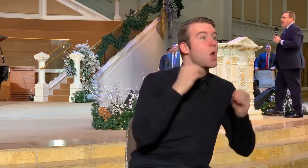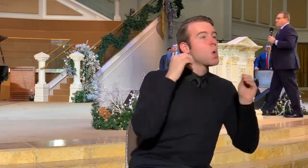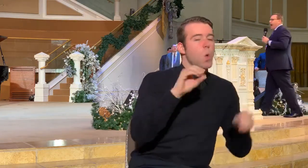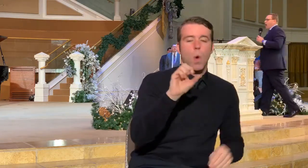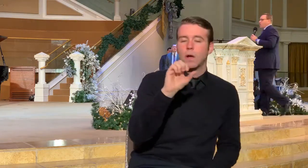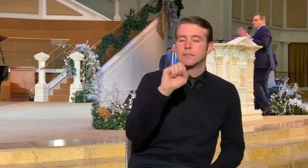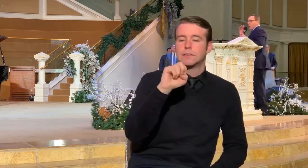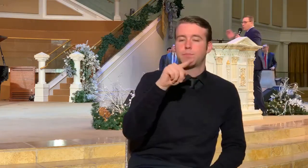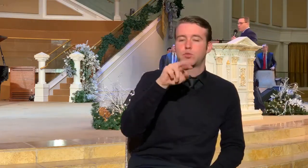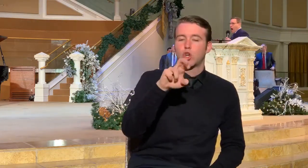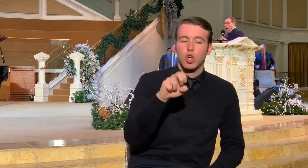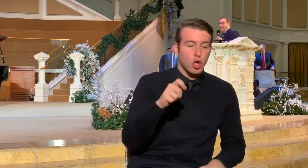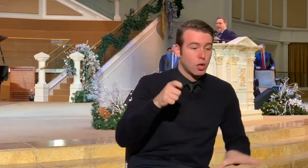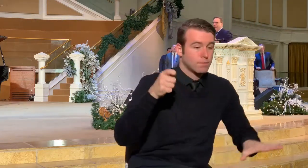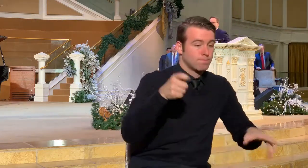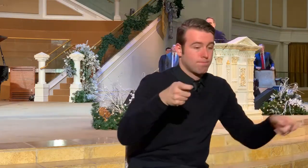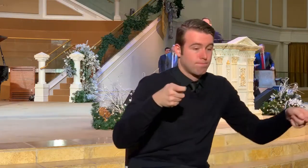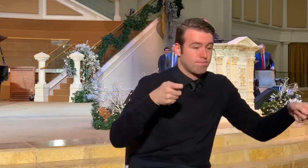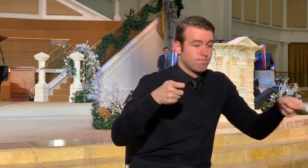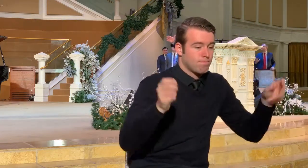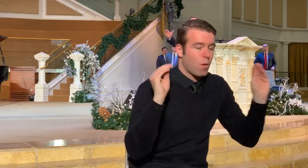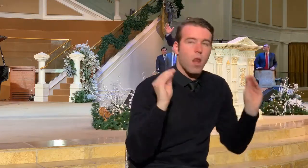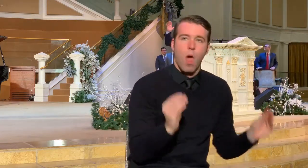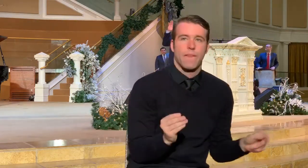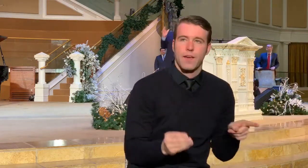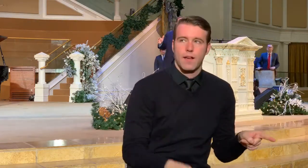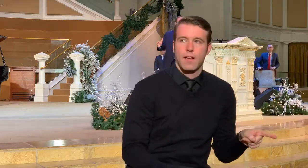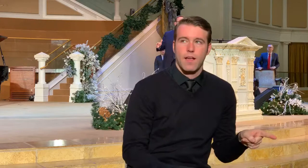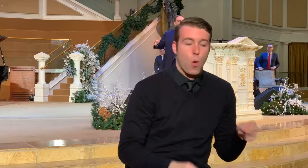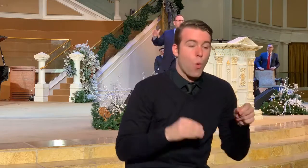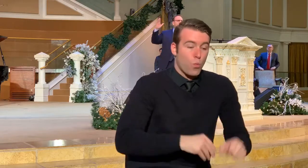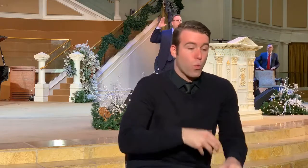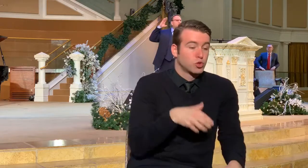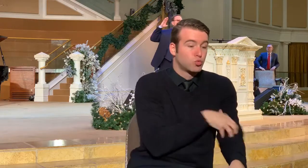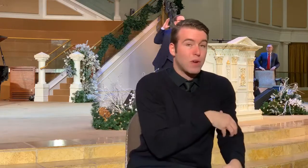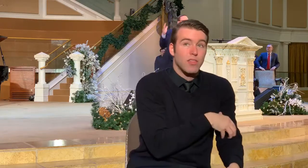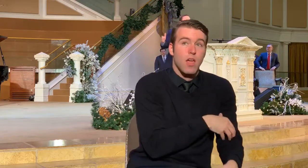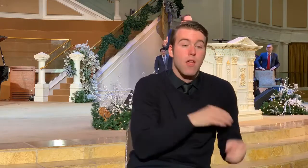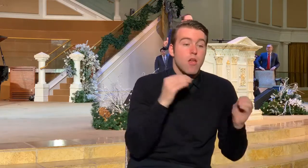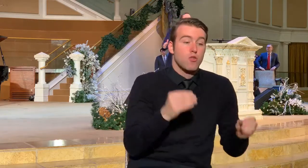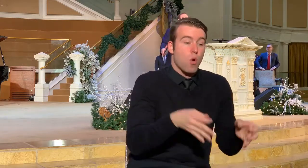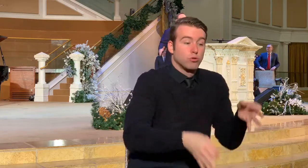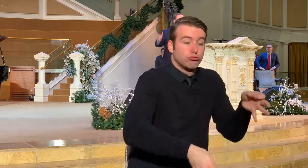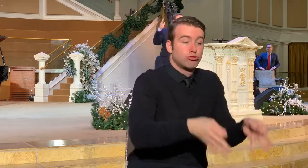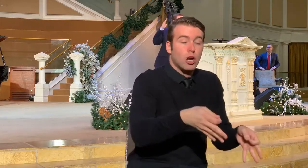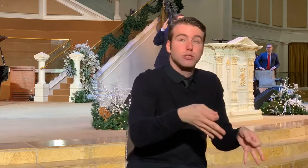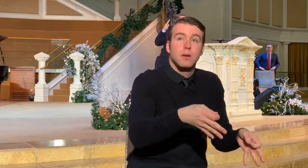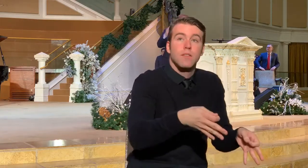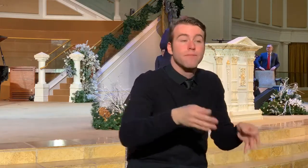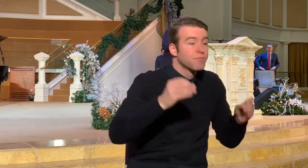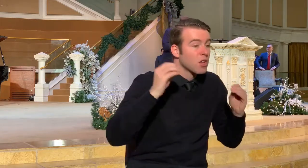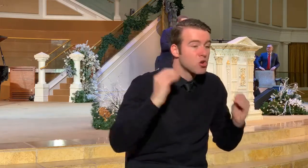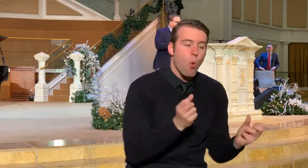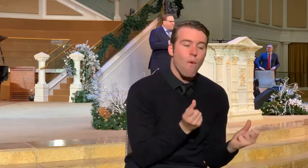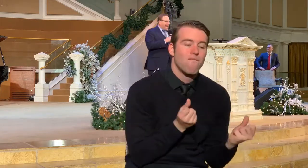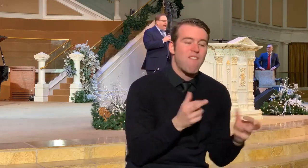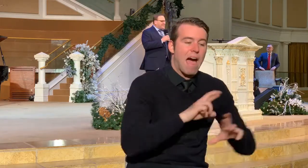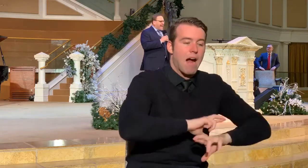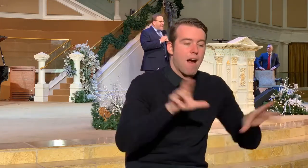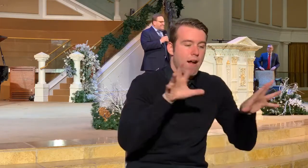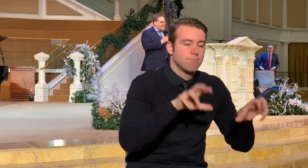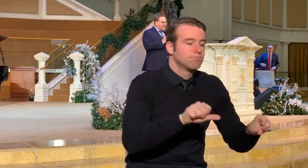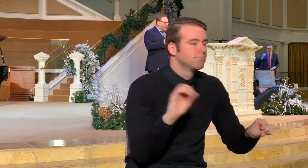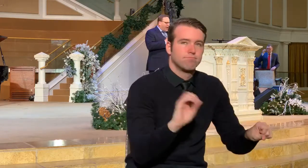scepter, there was no rod, and there was no strength, and there was no judgment, and there was no fire.